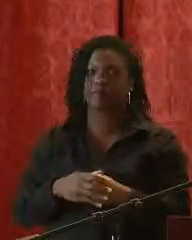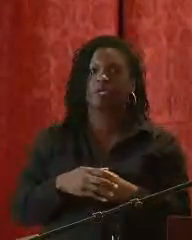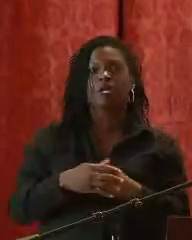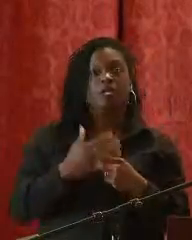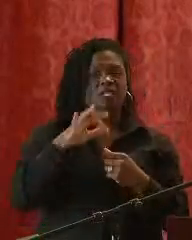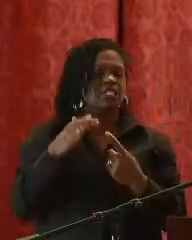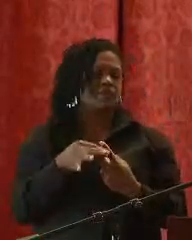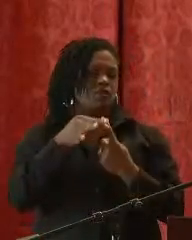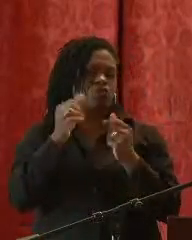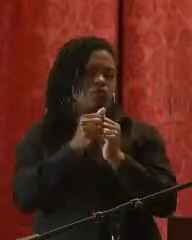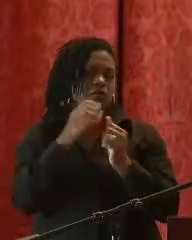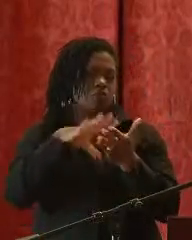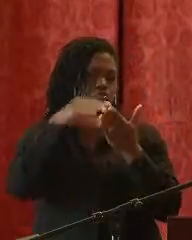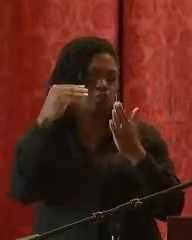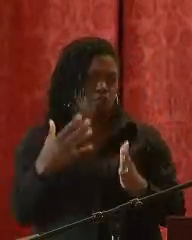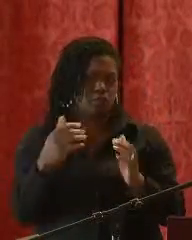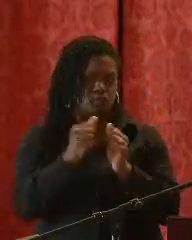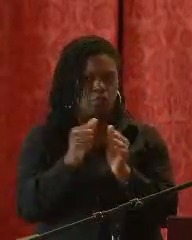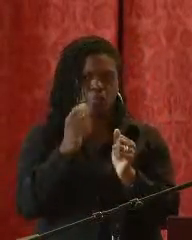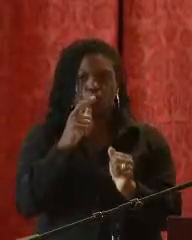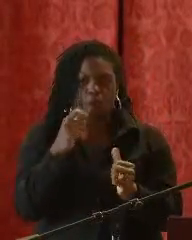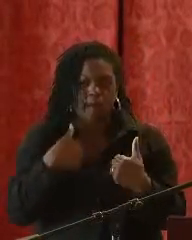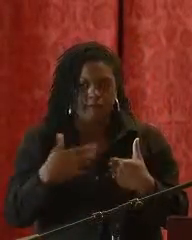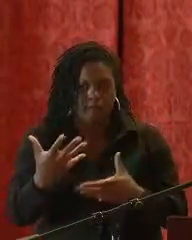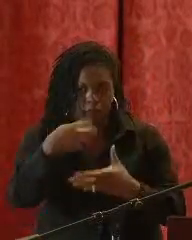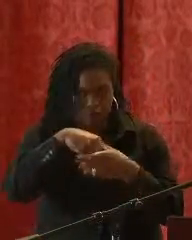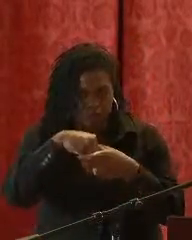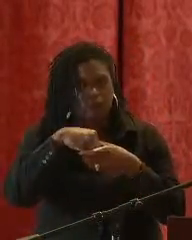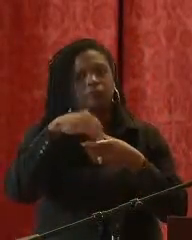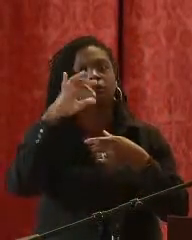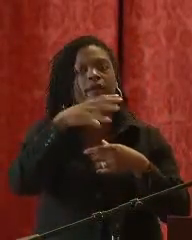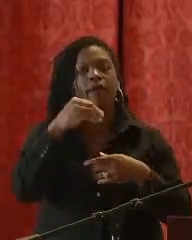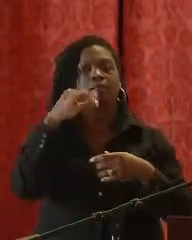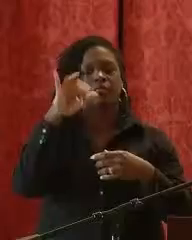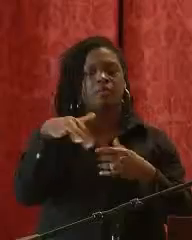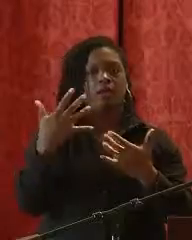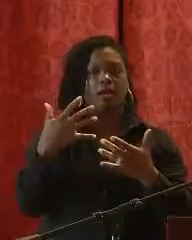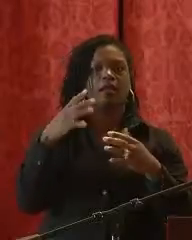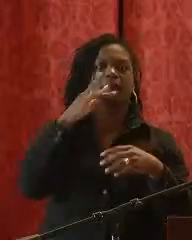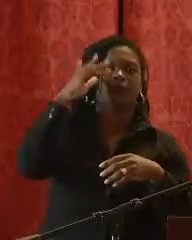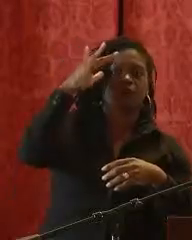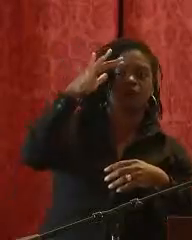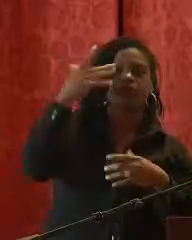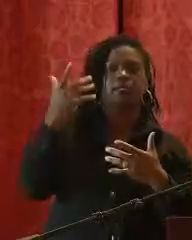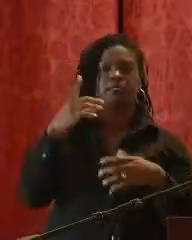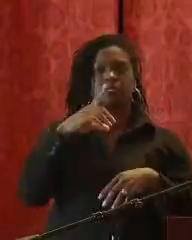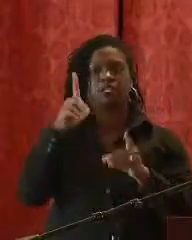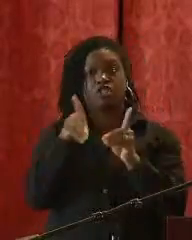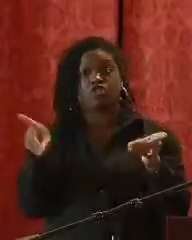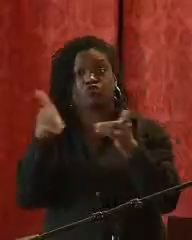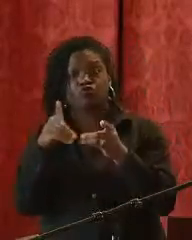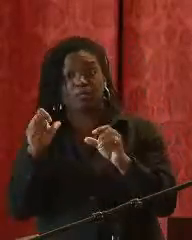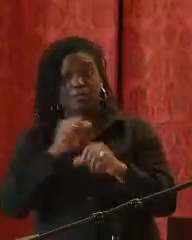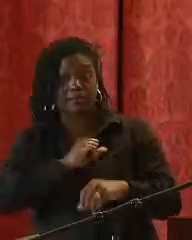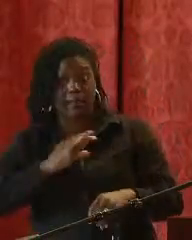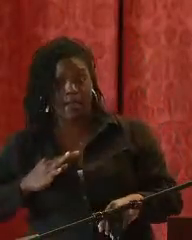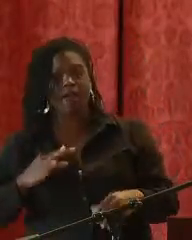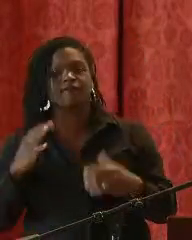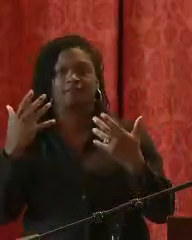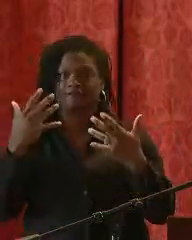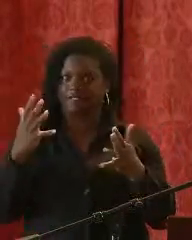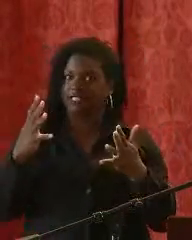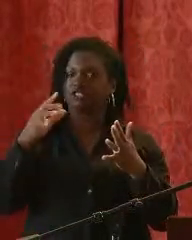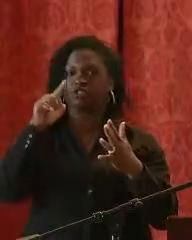she shares that expertise freely with parents and district staff. I have personally Zoomed into